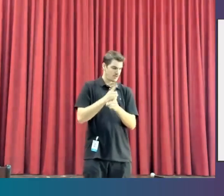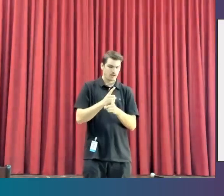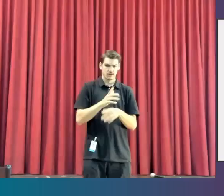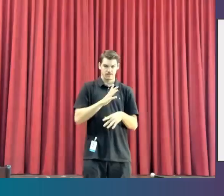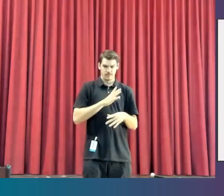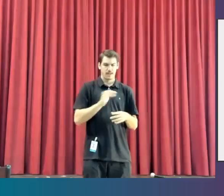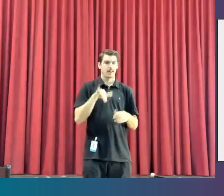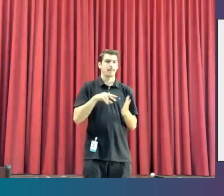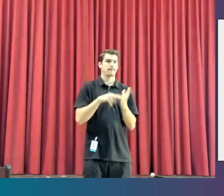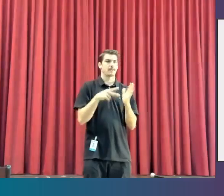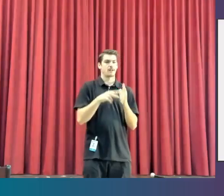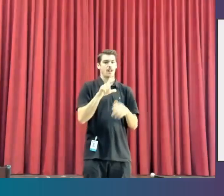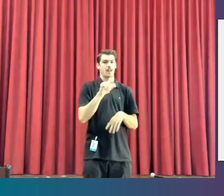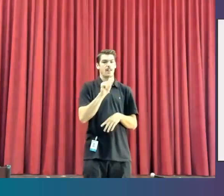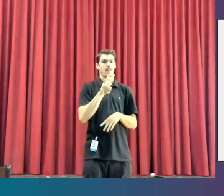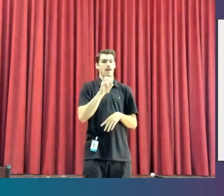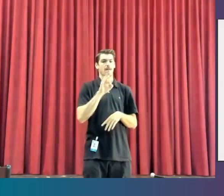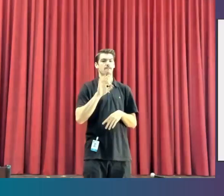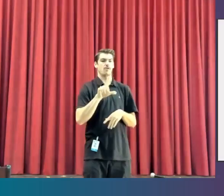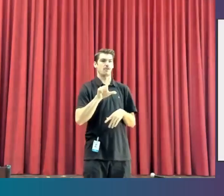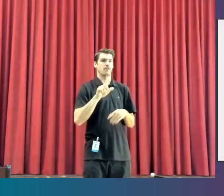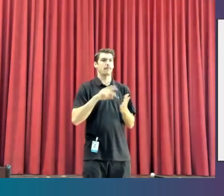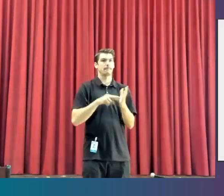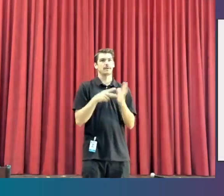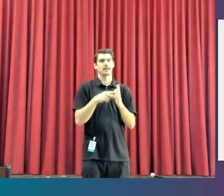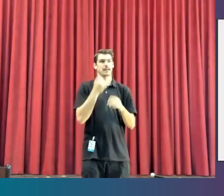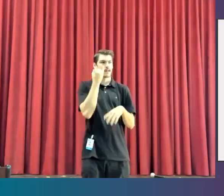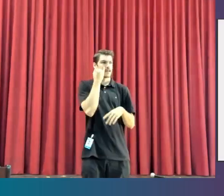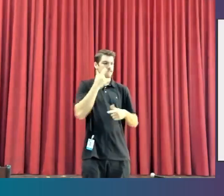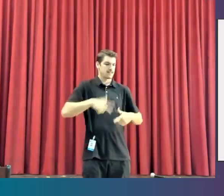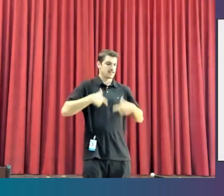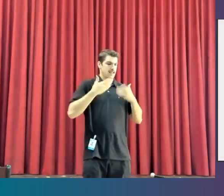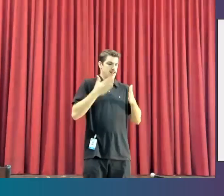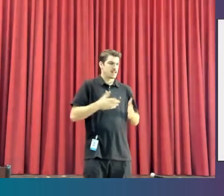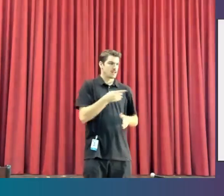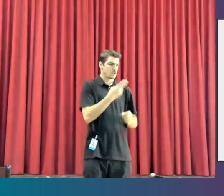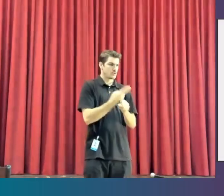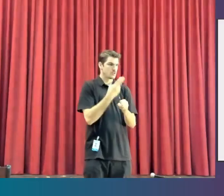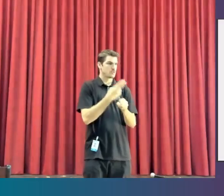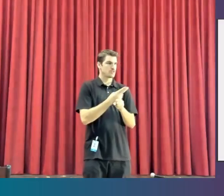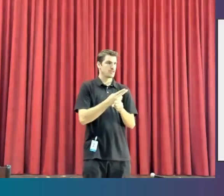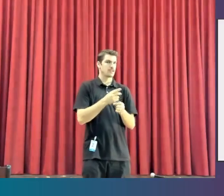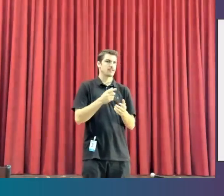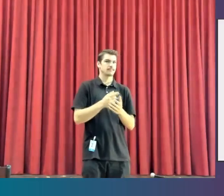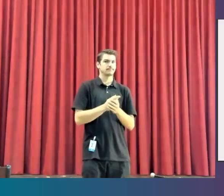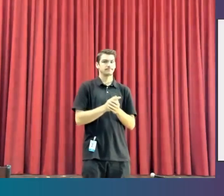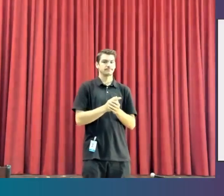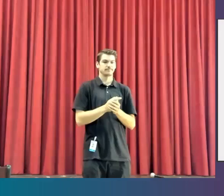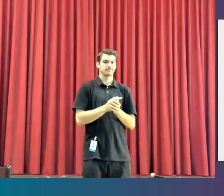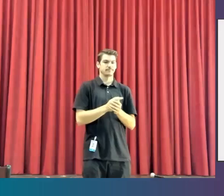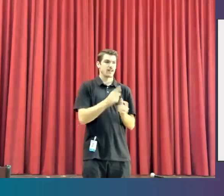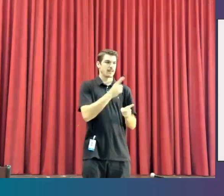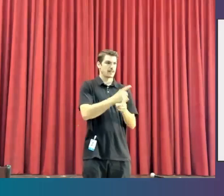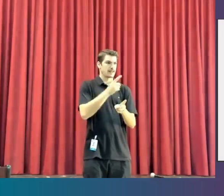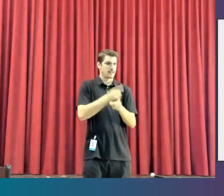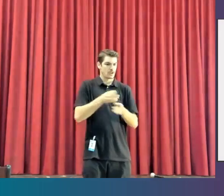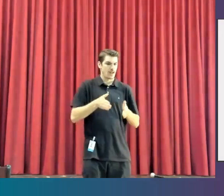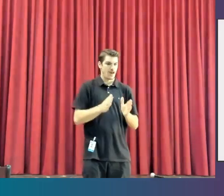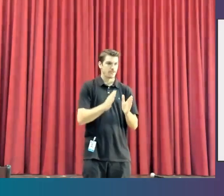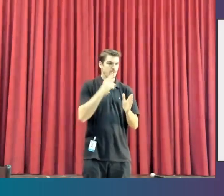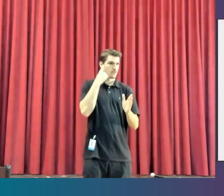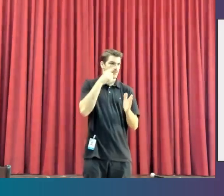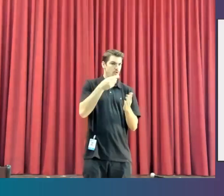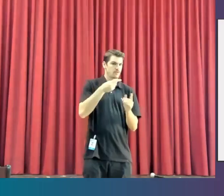and what I mean by that is as long as the tenant is using a legal avenue to pay their rent, a landlord